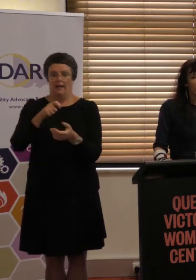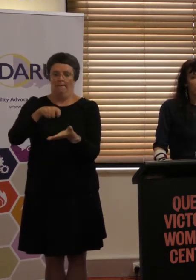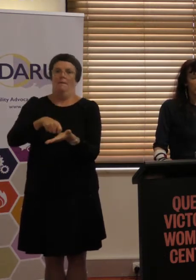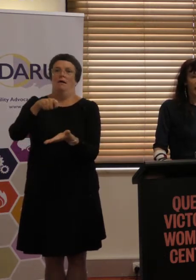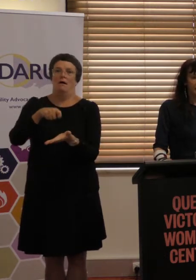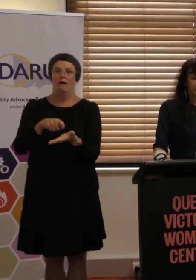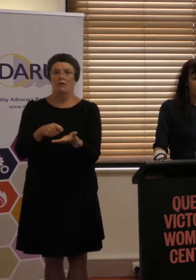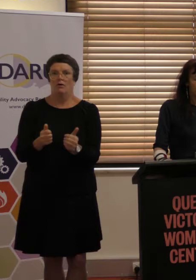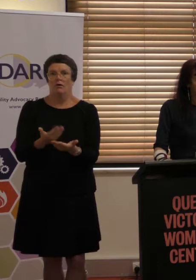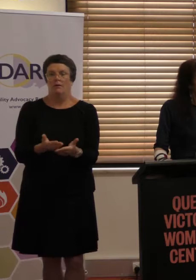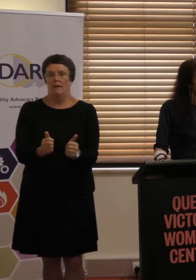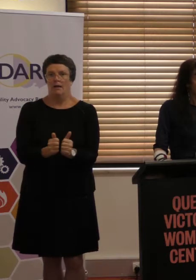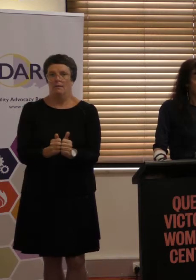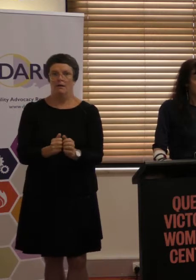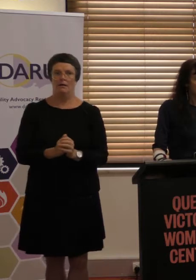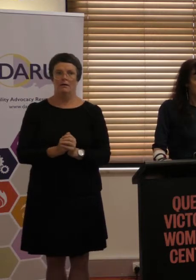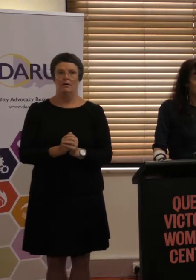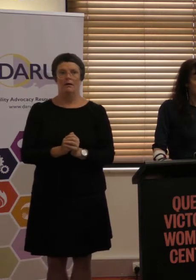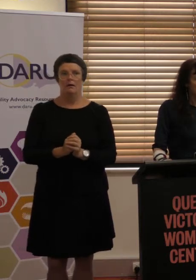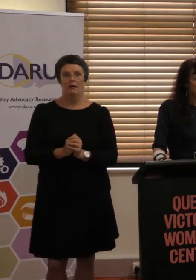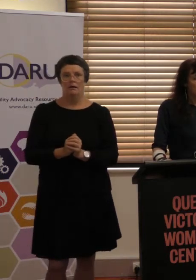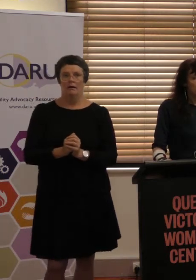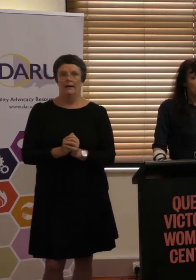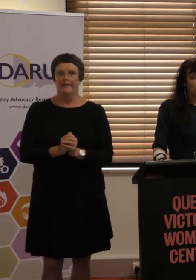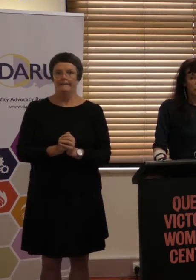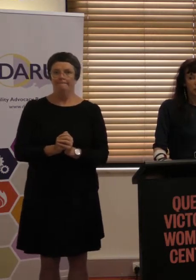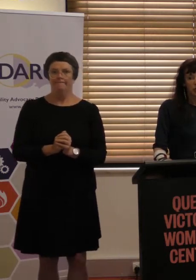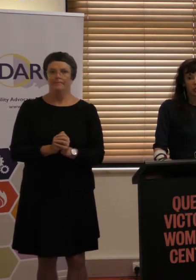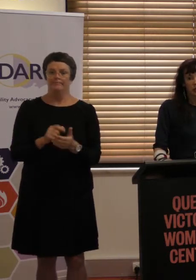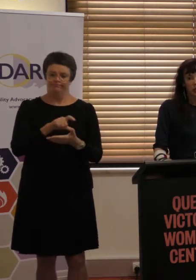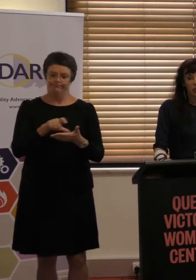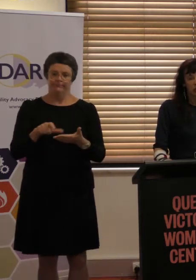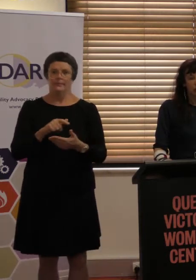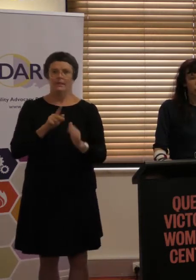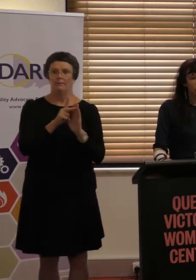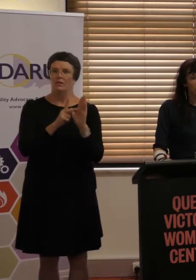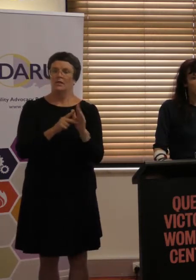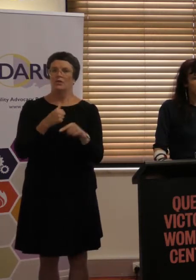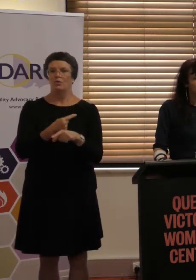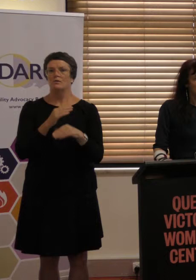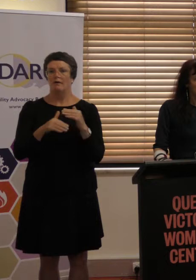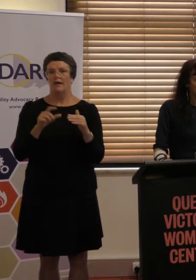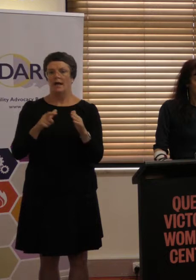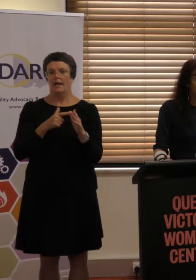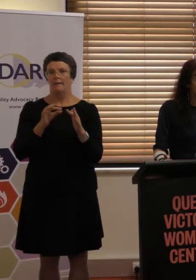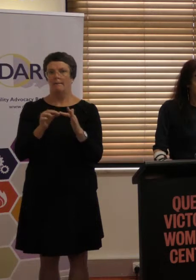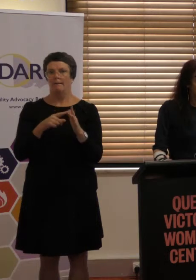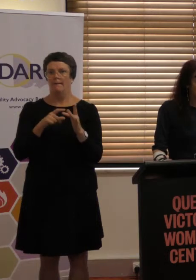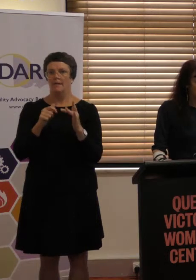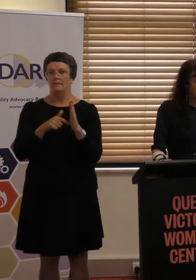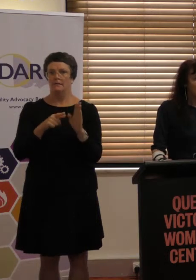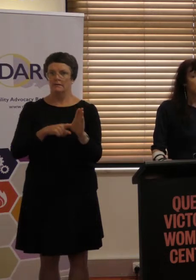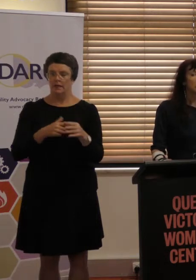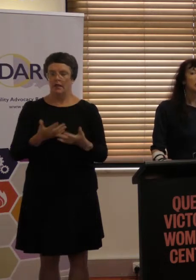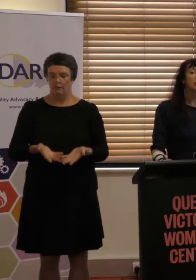talk about capacity, every child has capacity, kids with disabilities, particularly those that might have intellectual